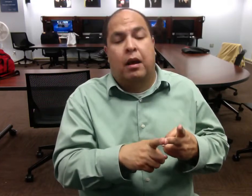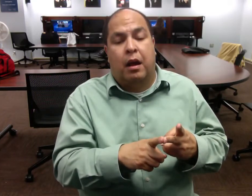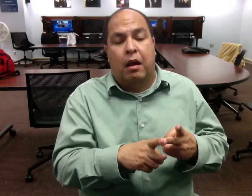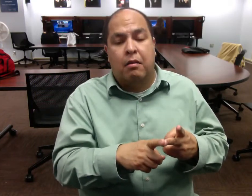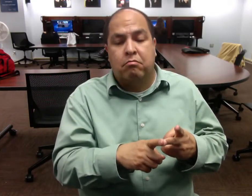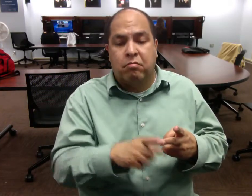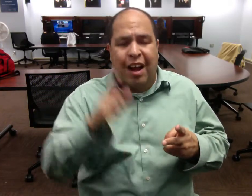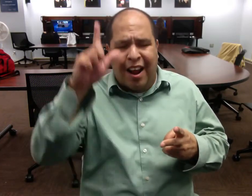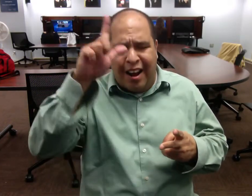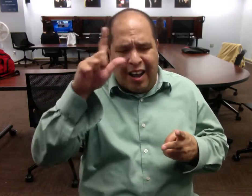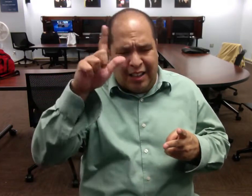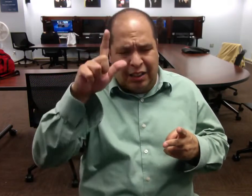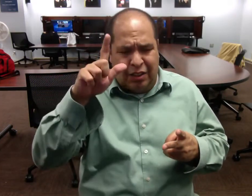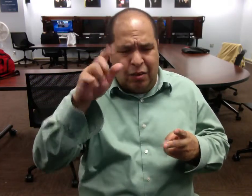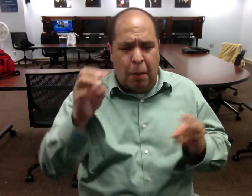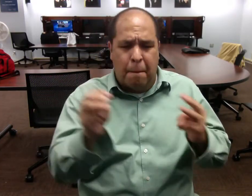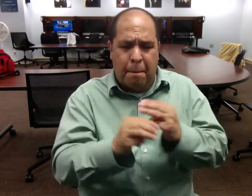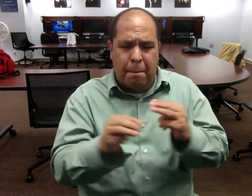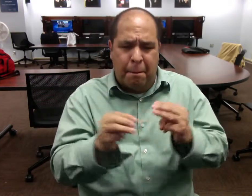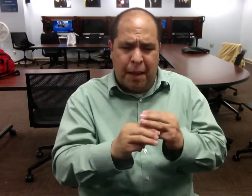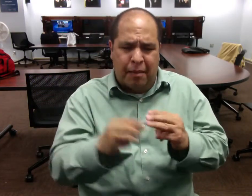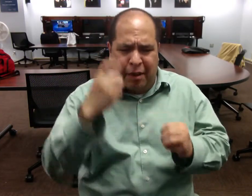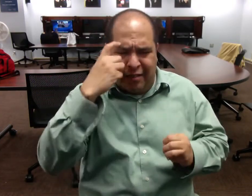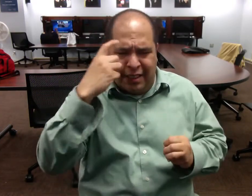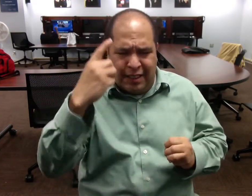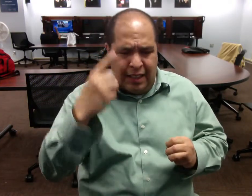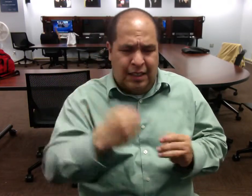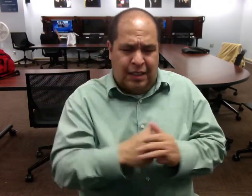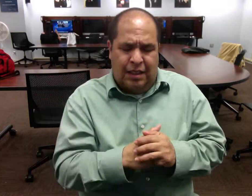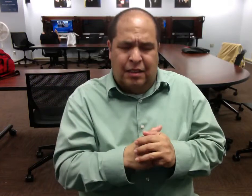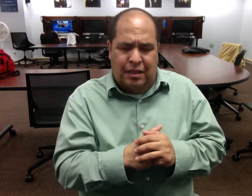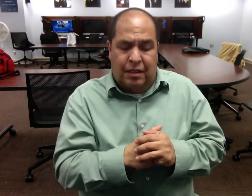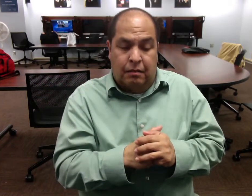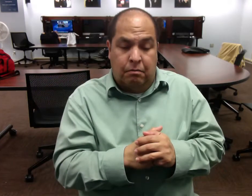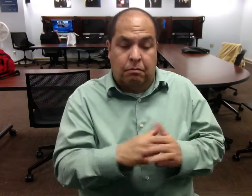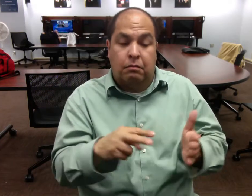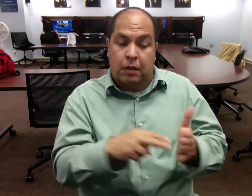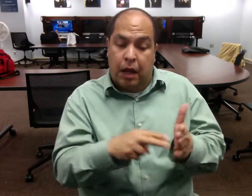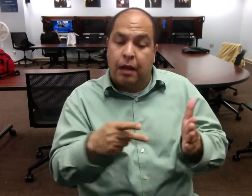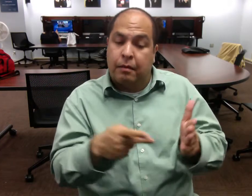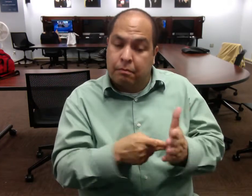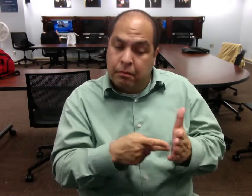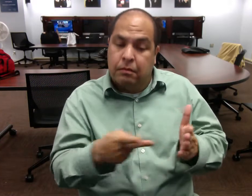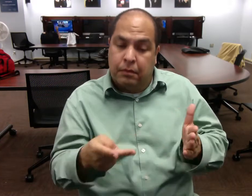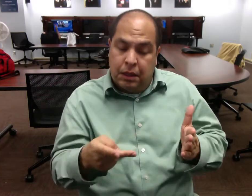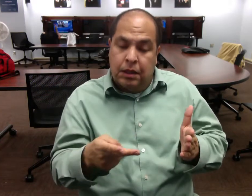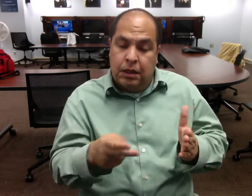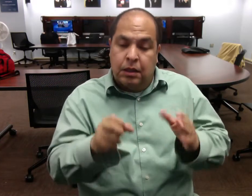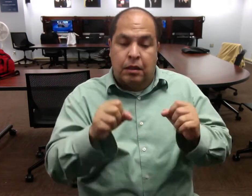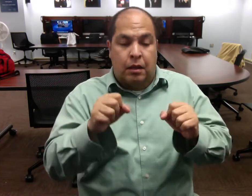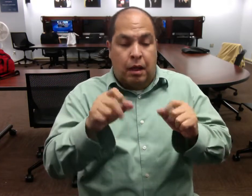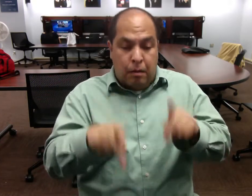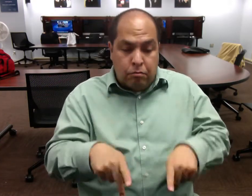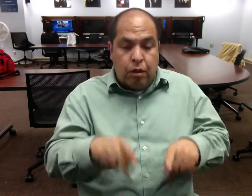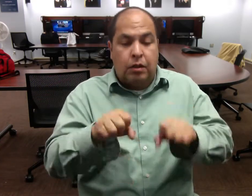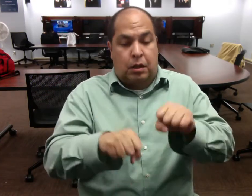mathematical intelligence. This talks about someone's ability to work with